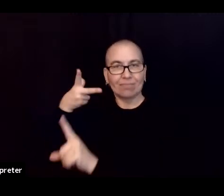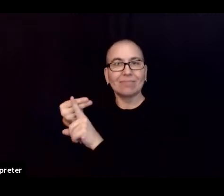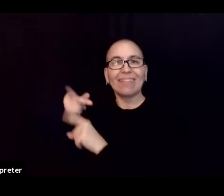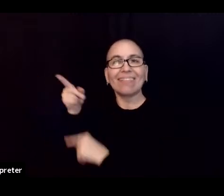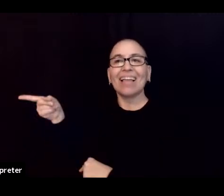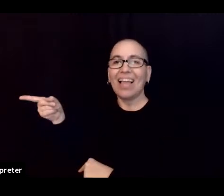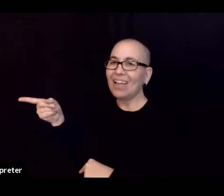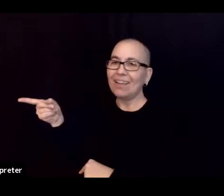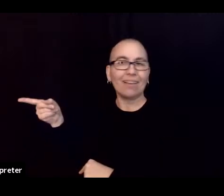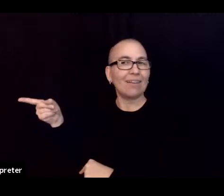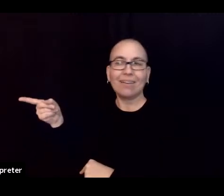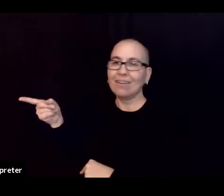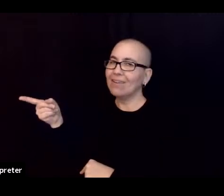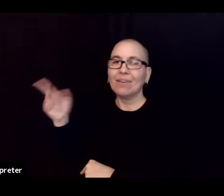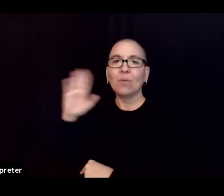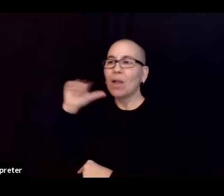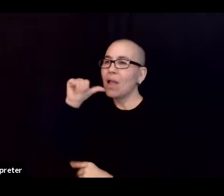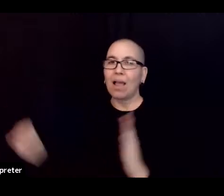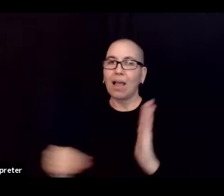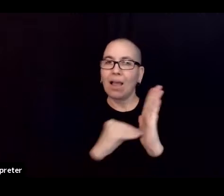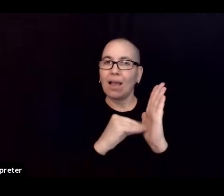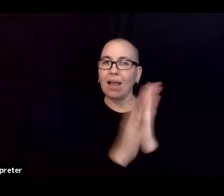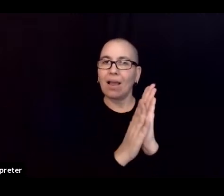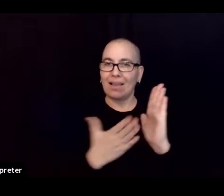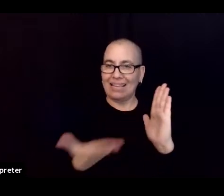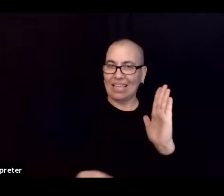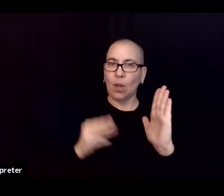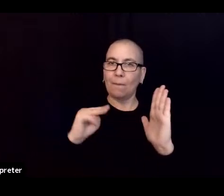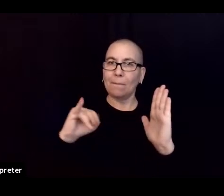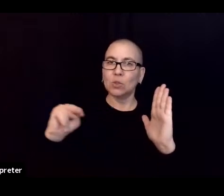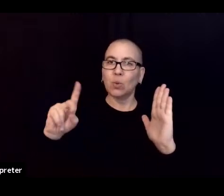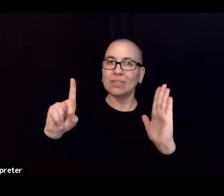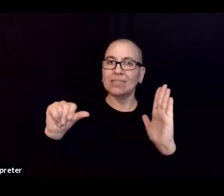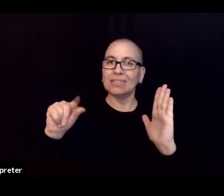Thank you. Operator, we have time for one more question.